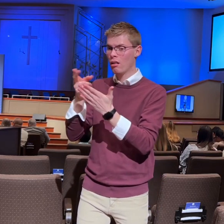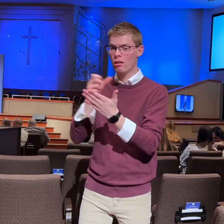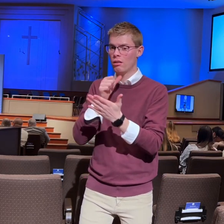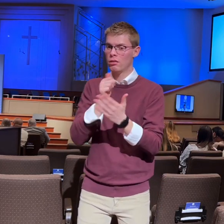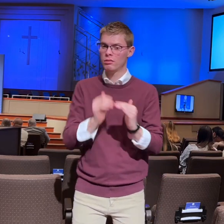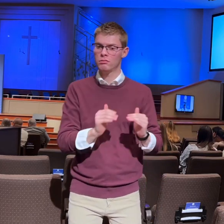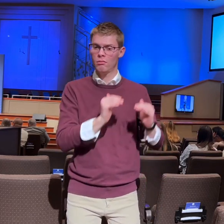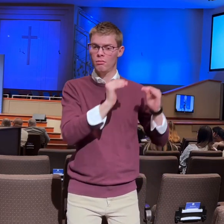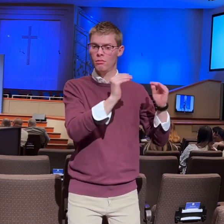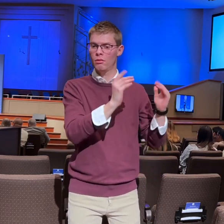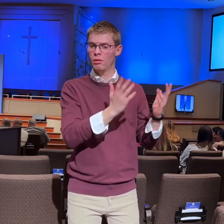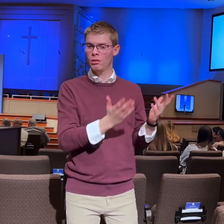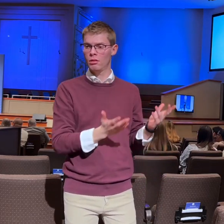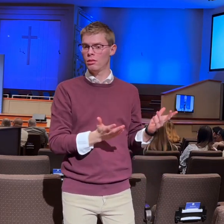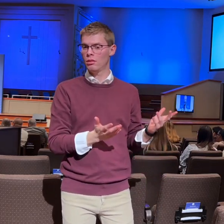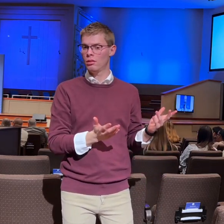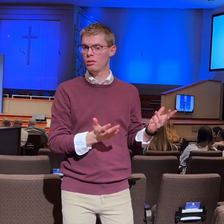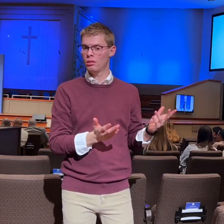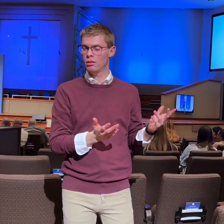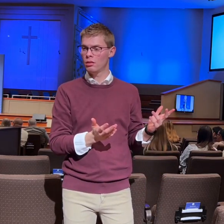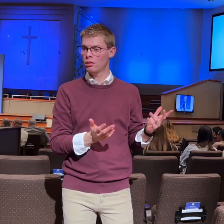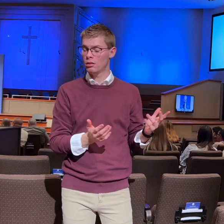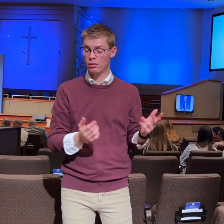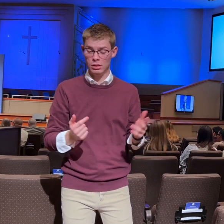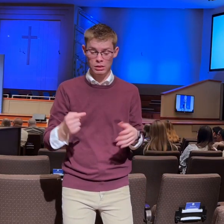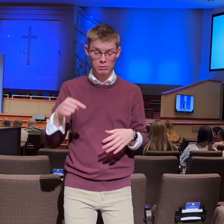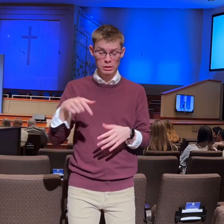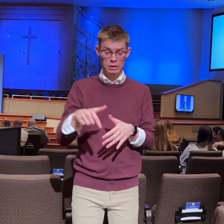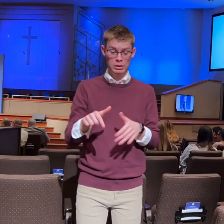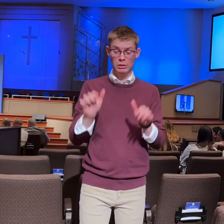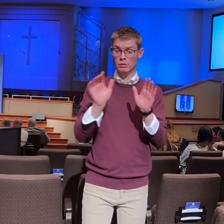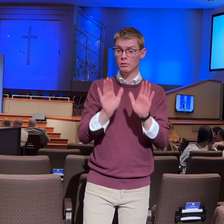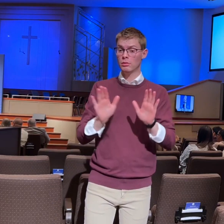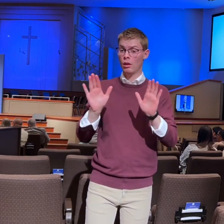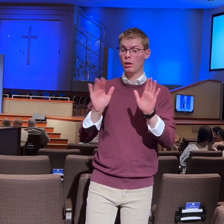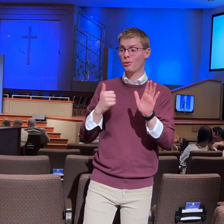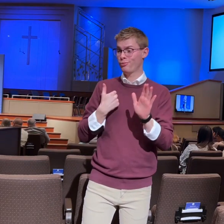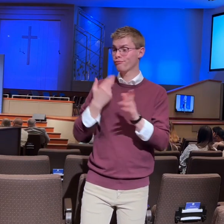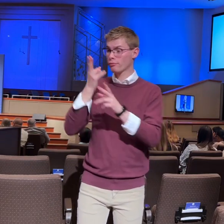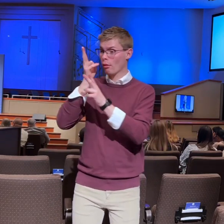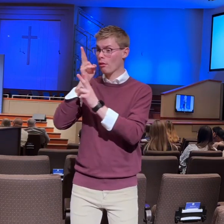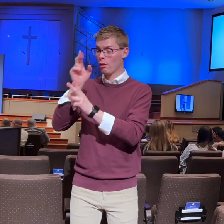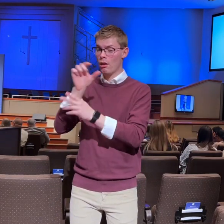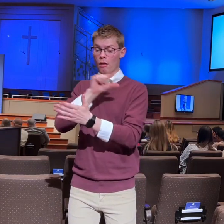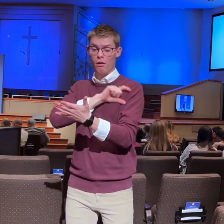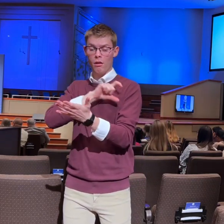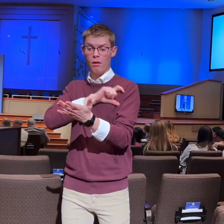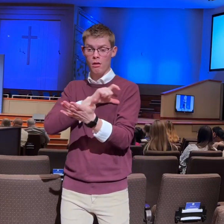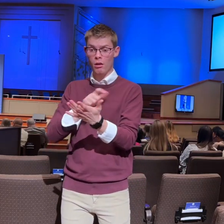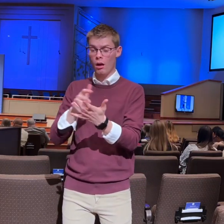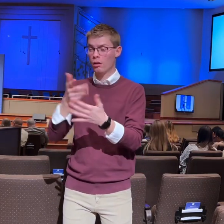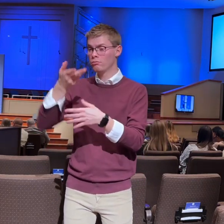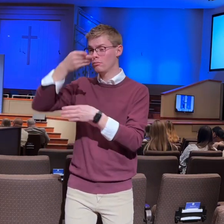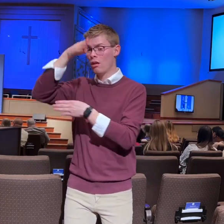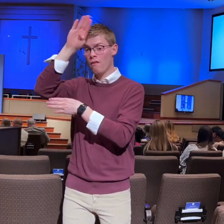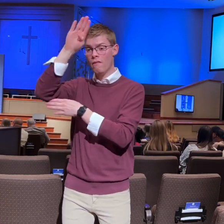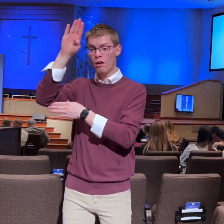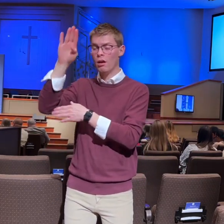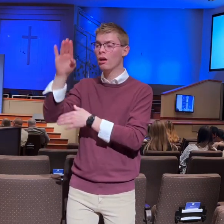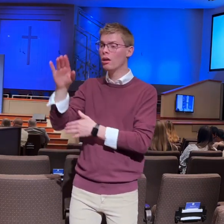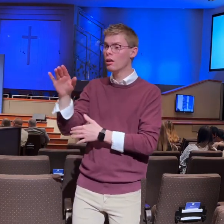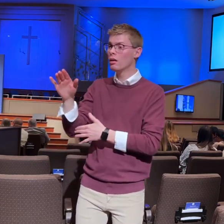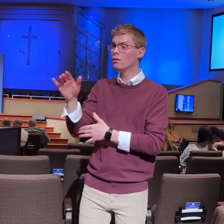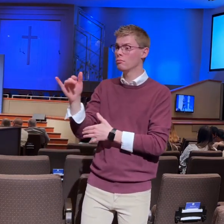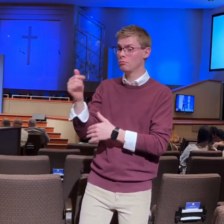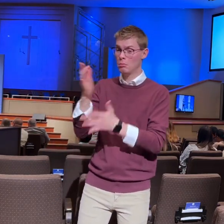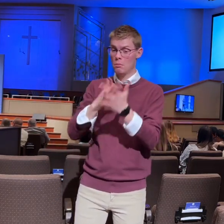there might be a day this Sunday where we have some folks coming in. We're going to honor our police officers because the Bible furthermore commands us to give honor